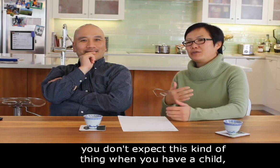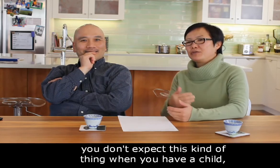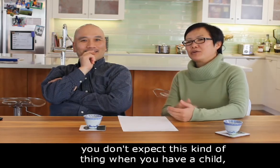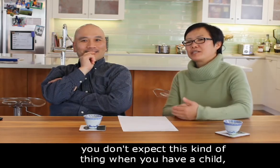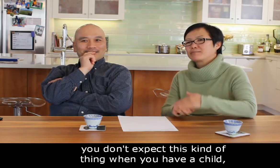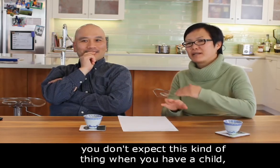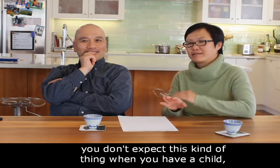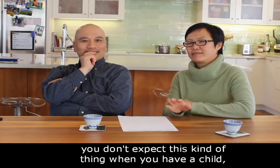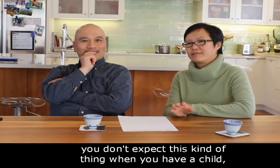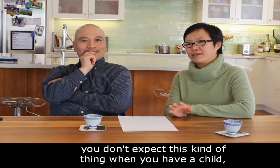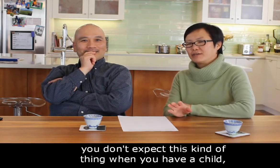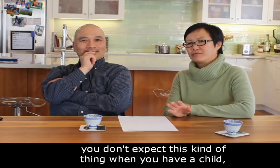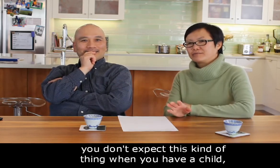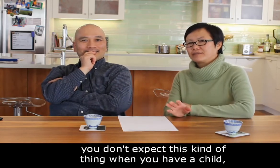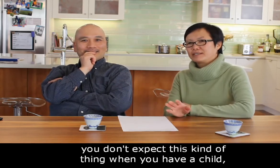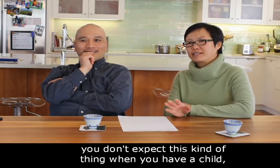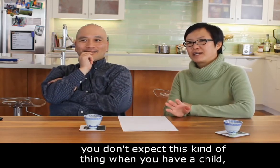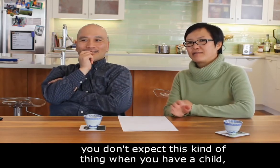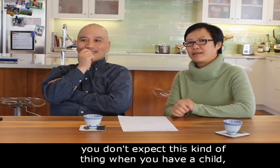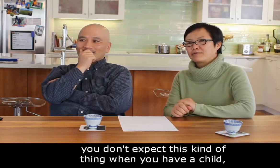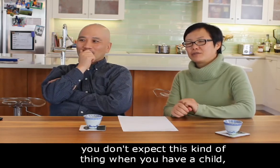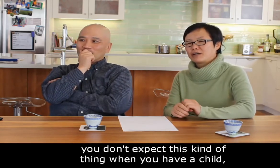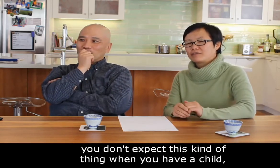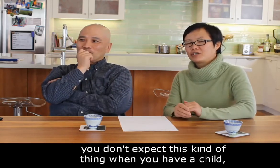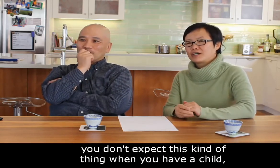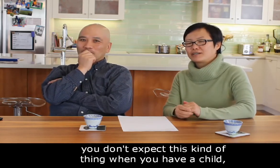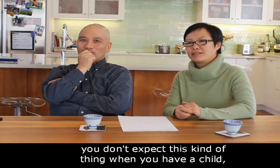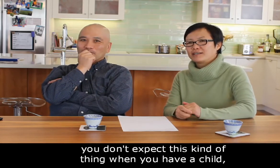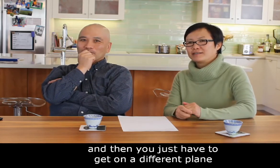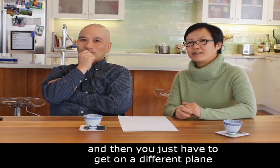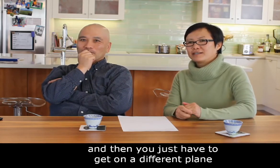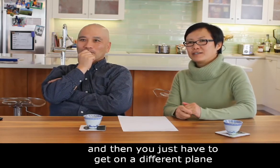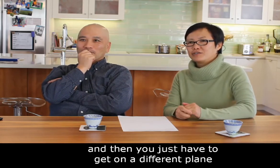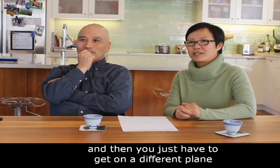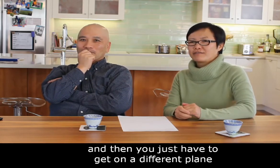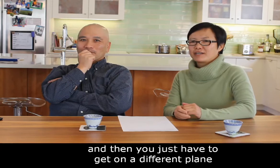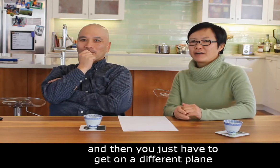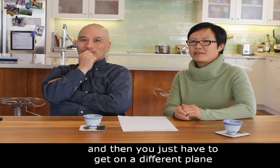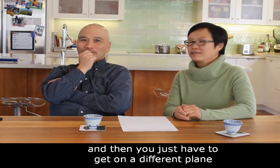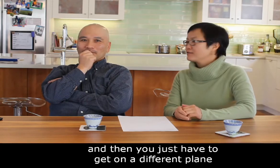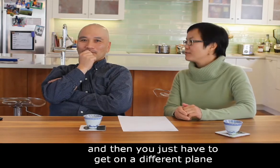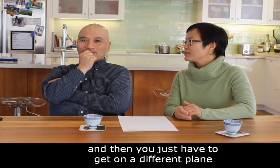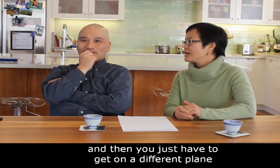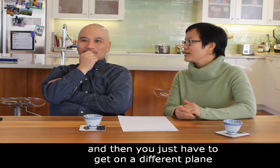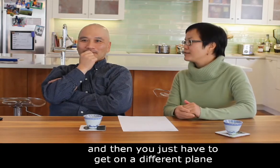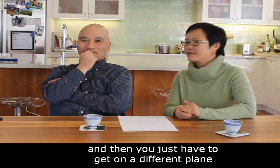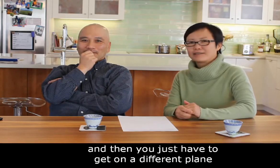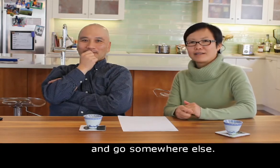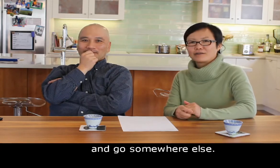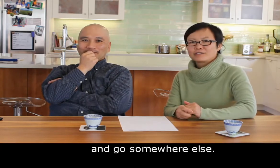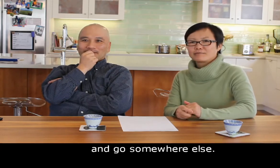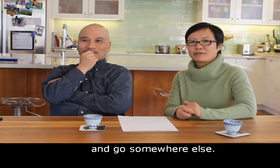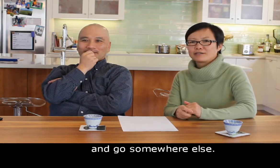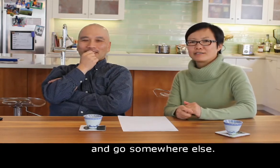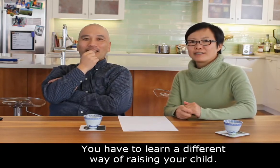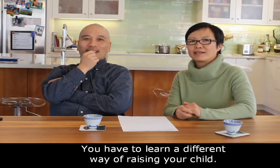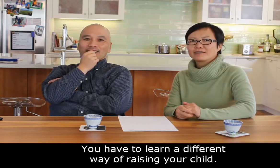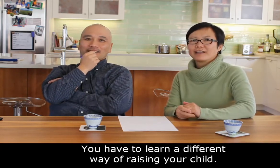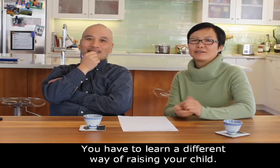don't expect, this kind of thing when you have a child, and then you just have to get on a different plane and go somewhere else. Yeah. Yeah, you